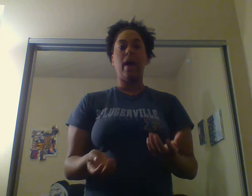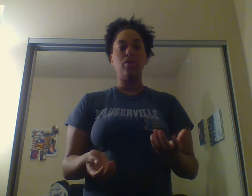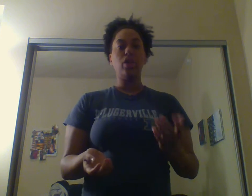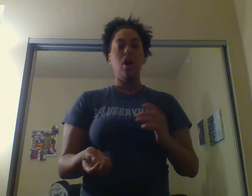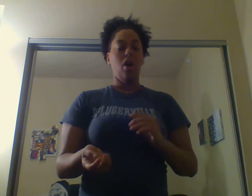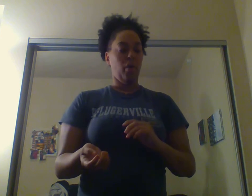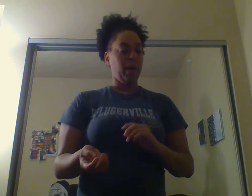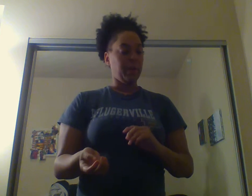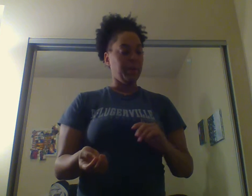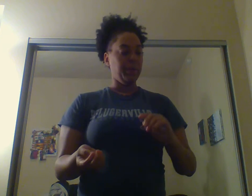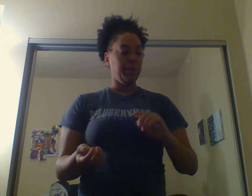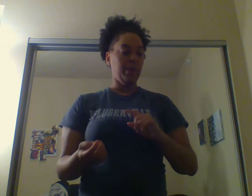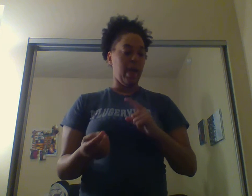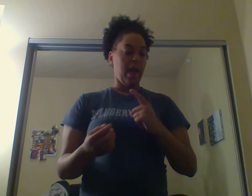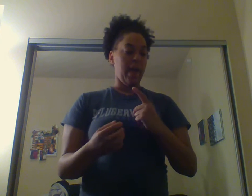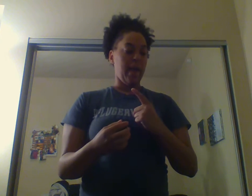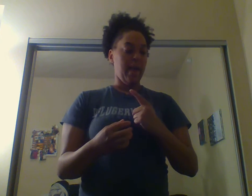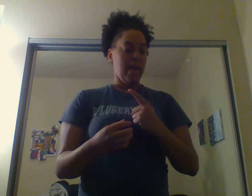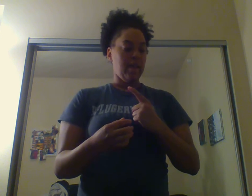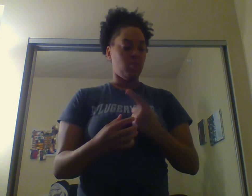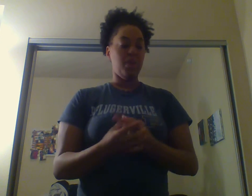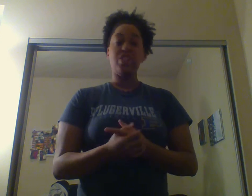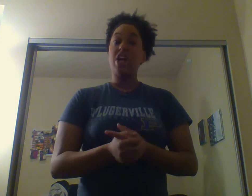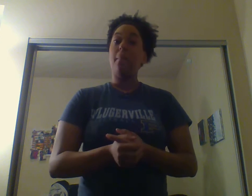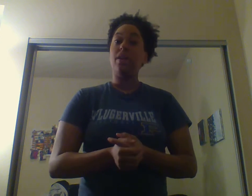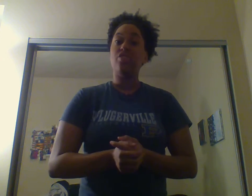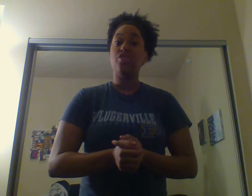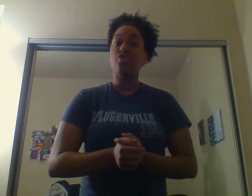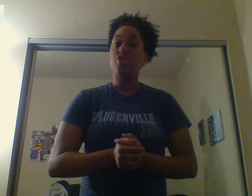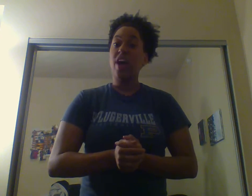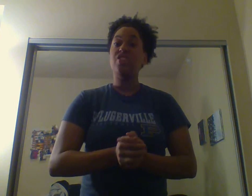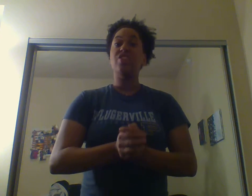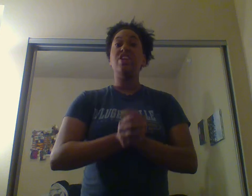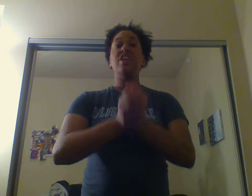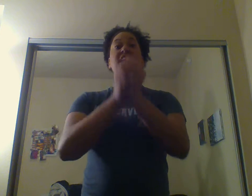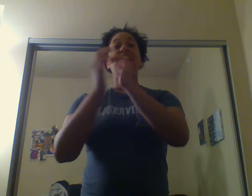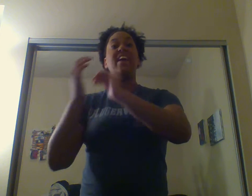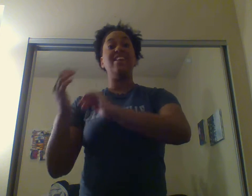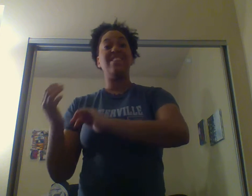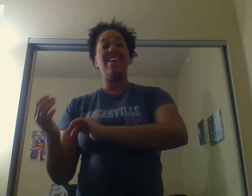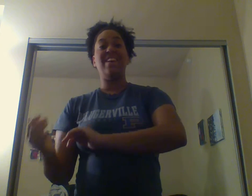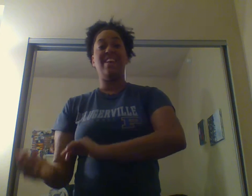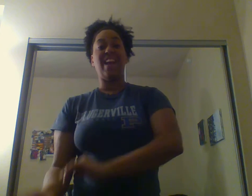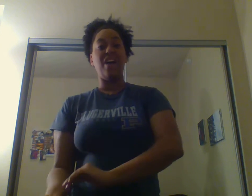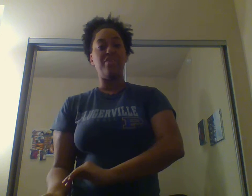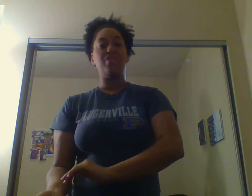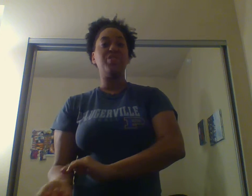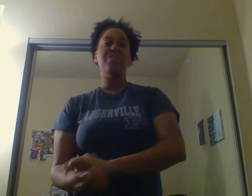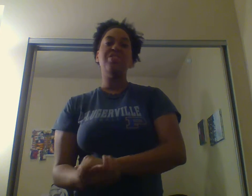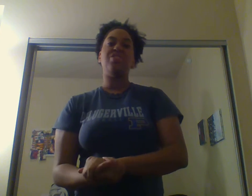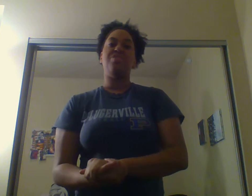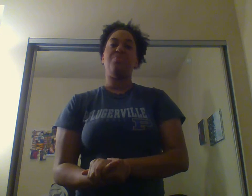found include a speech accommodation strategy in life insurance, in